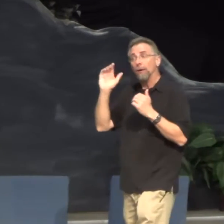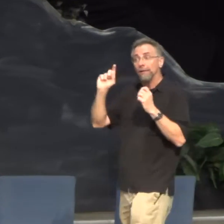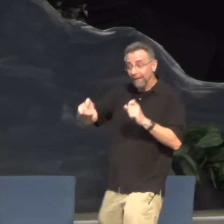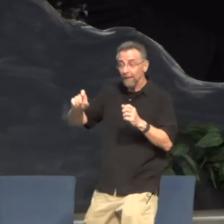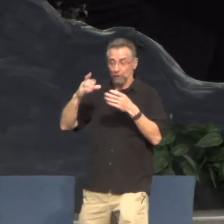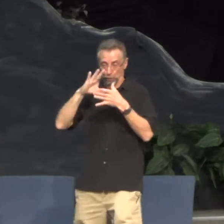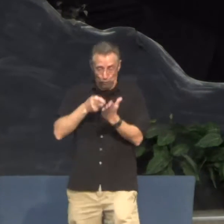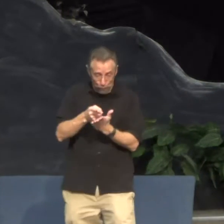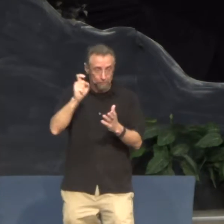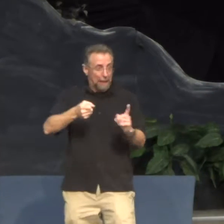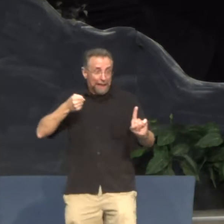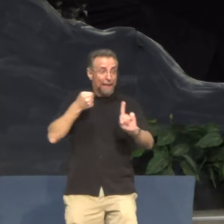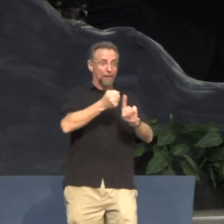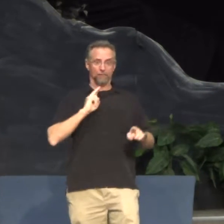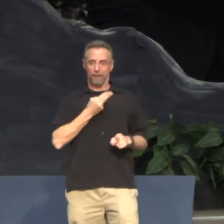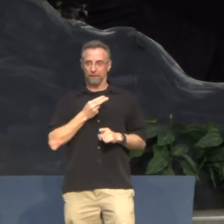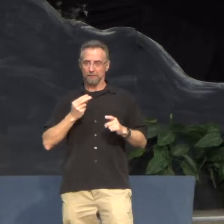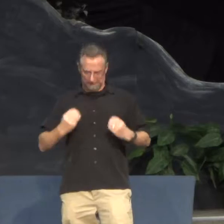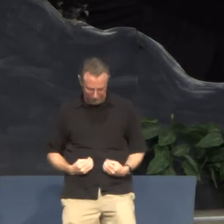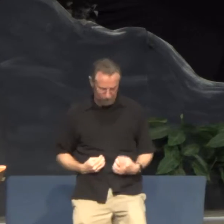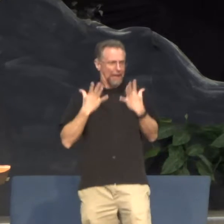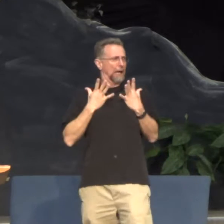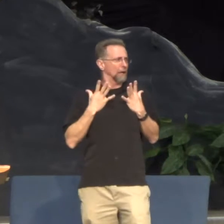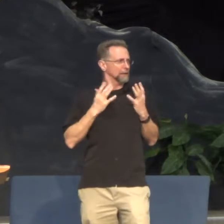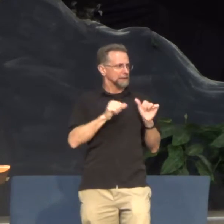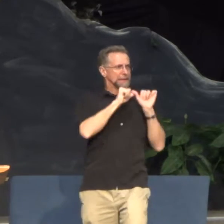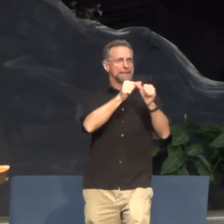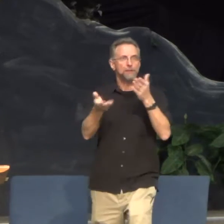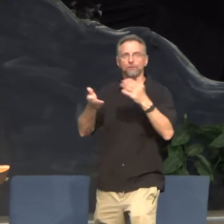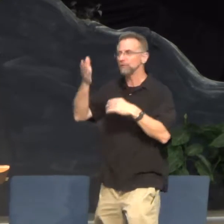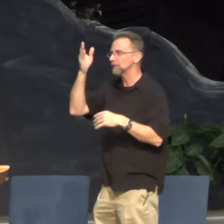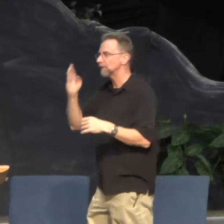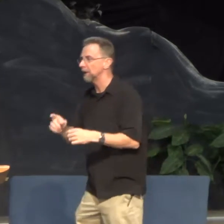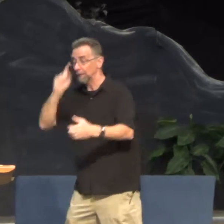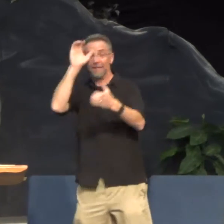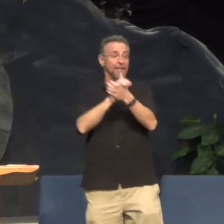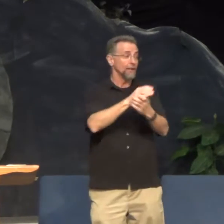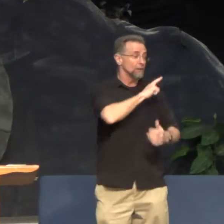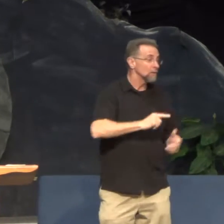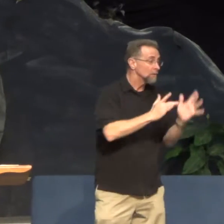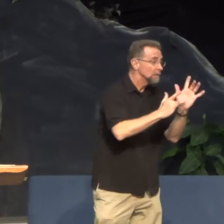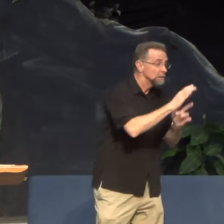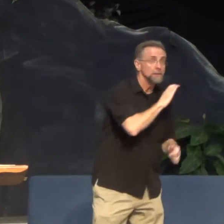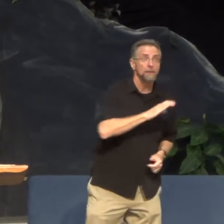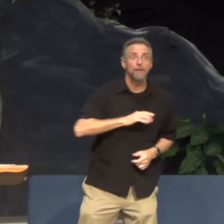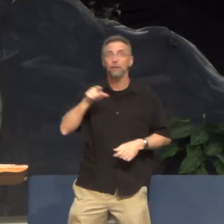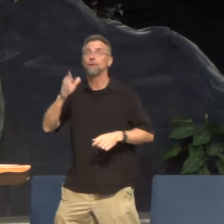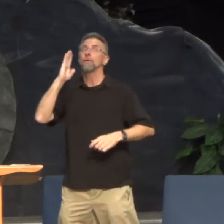But how do we know it? Does it hit us? Are we inspired by it? Do we still serve him? Do we believe in the Lord